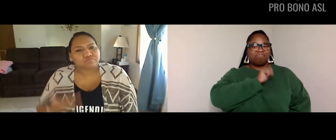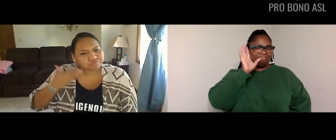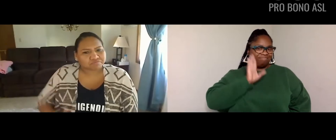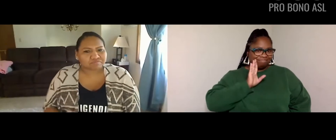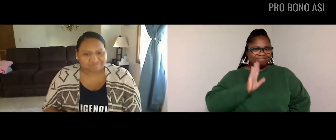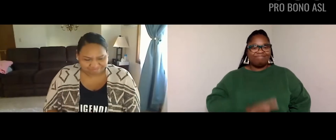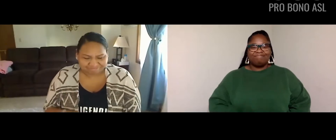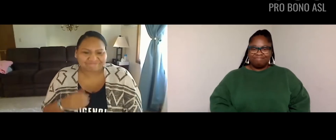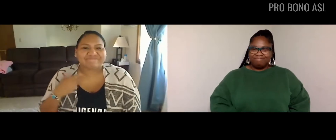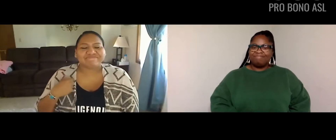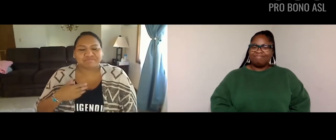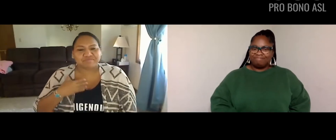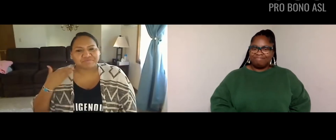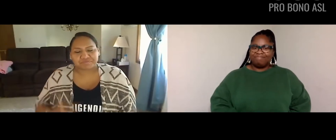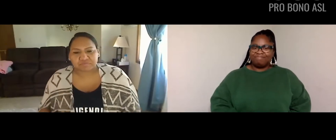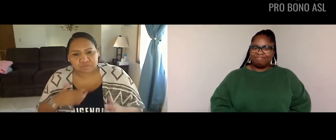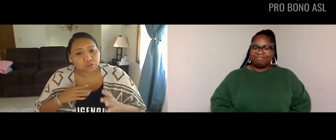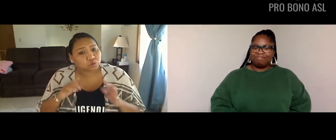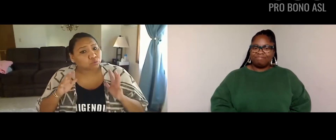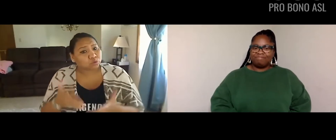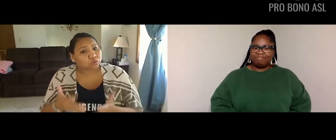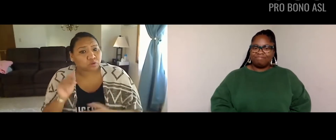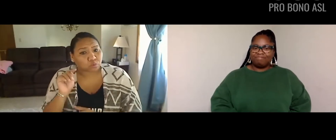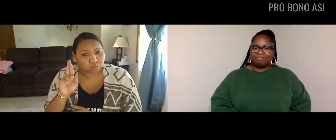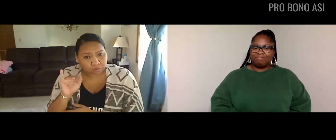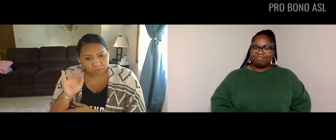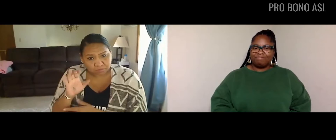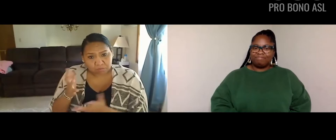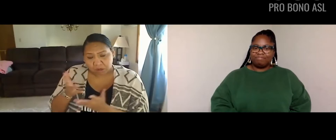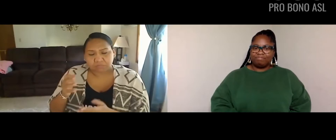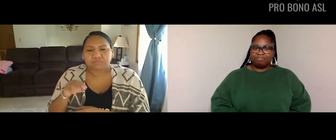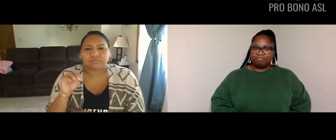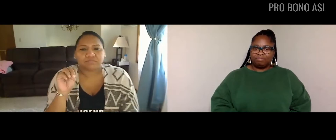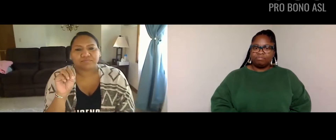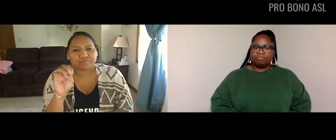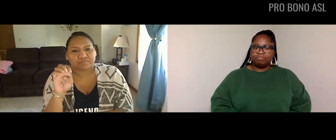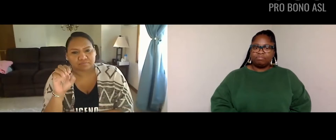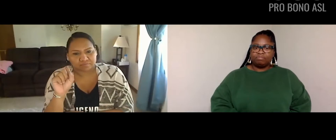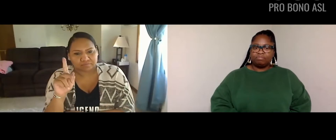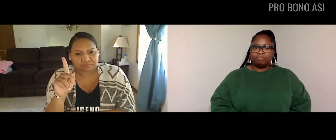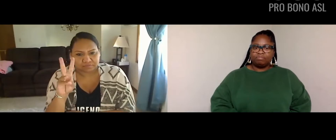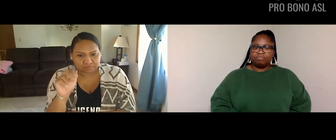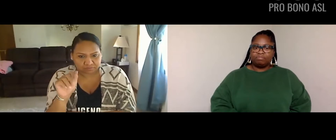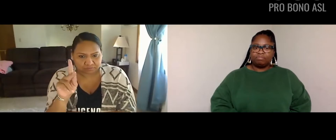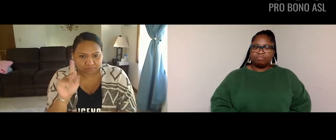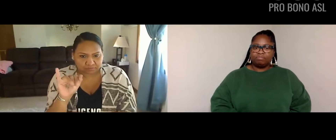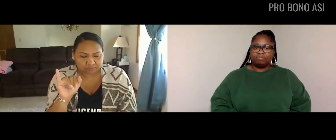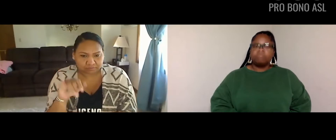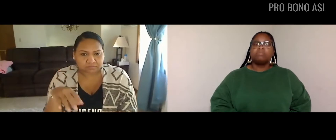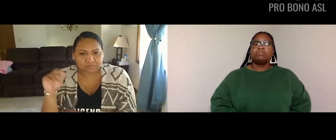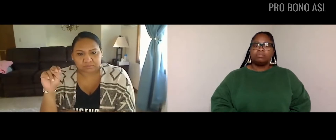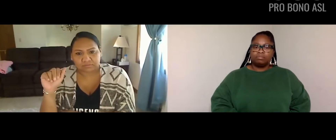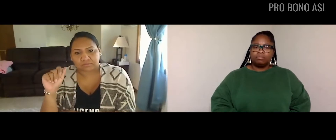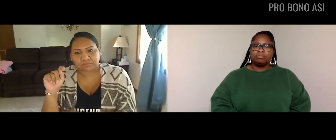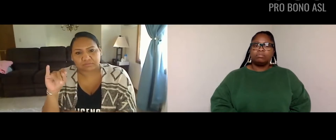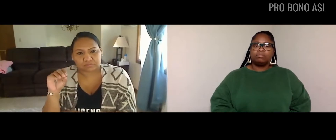name. Oh, okay. I see your sign Yep, in. that's who I am. So, I am from the